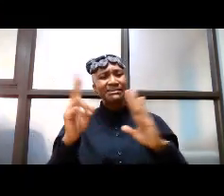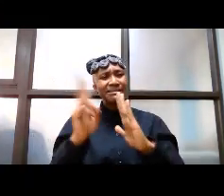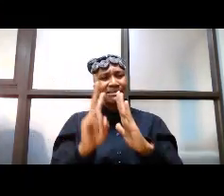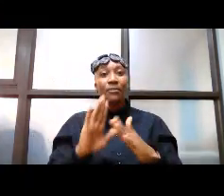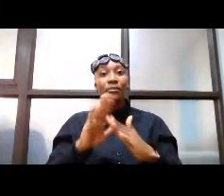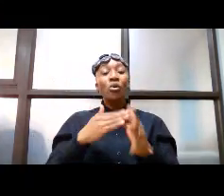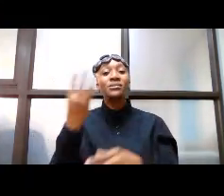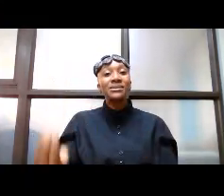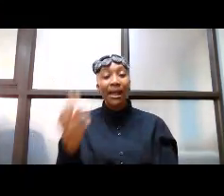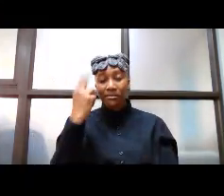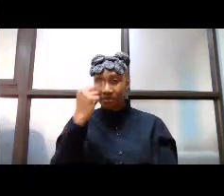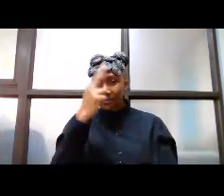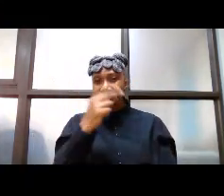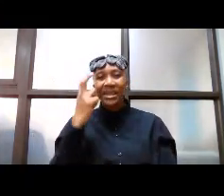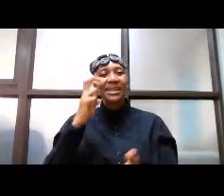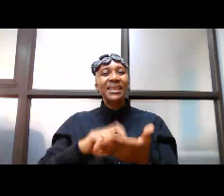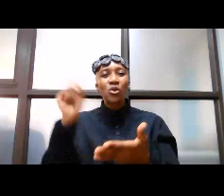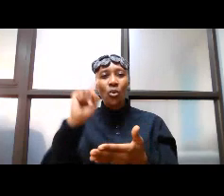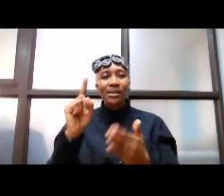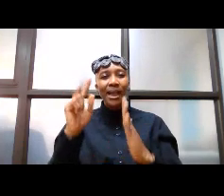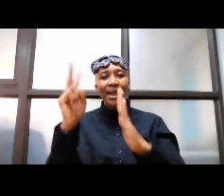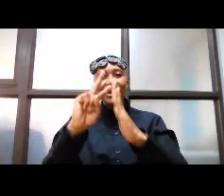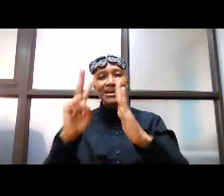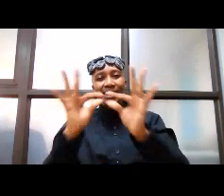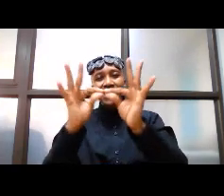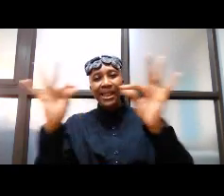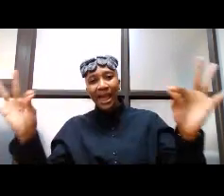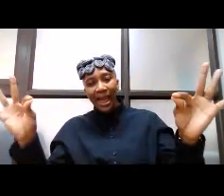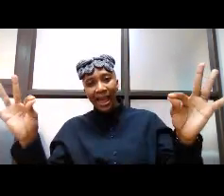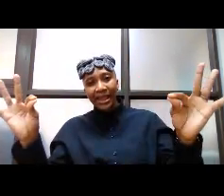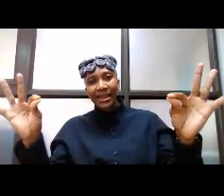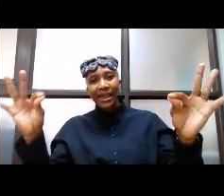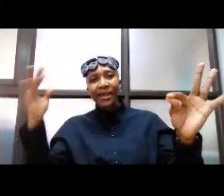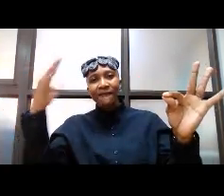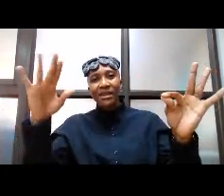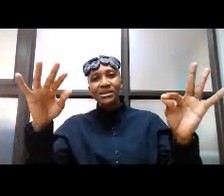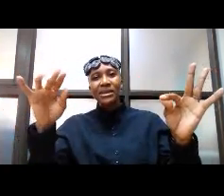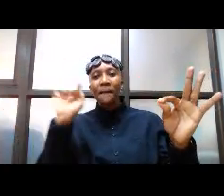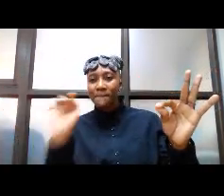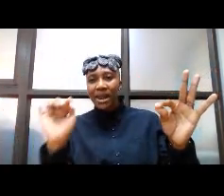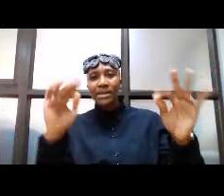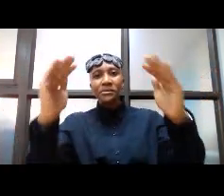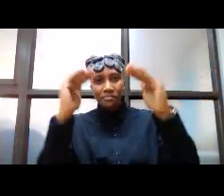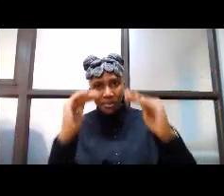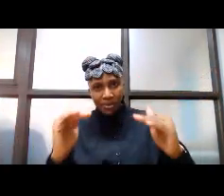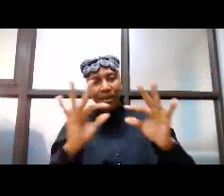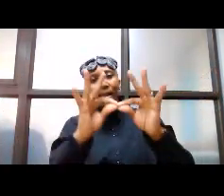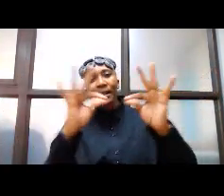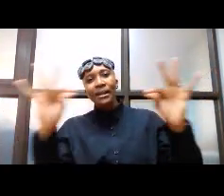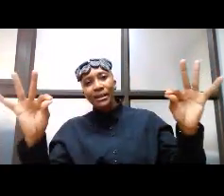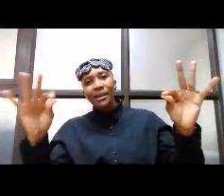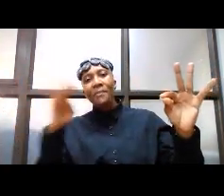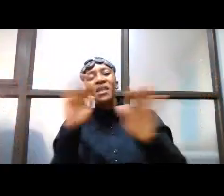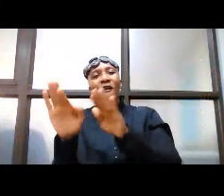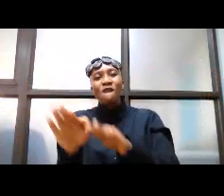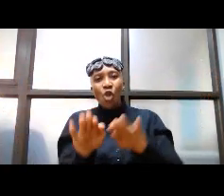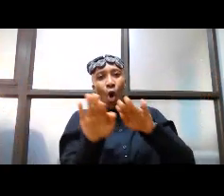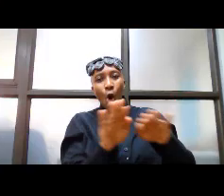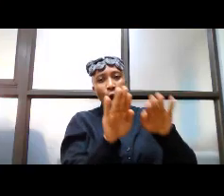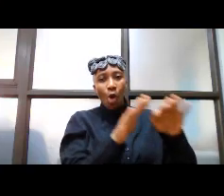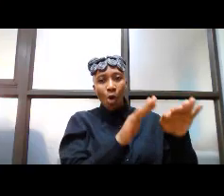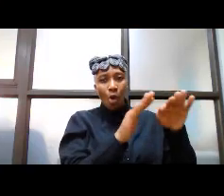to, after reading one line, start again, press, and then to the next line, which sort of disrupt the flow of reading.